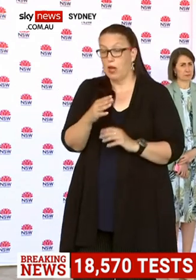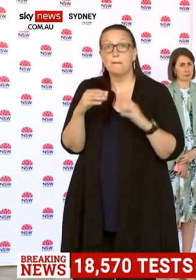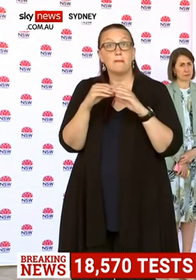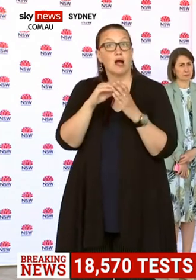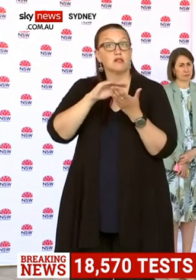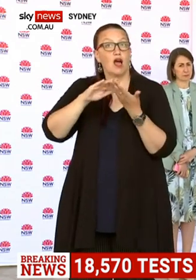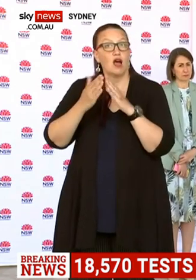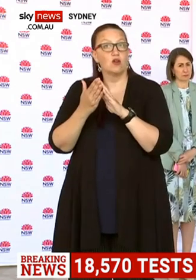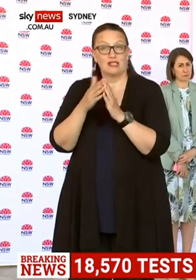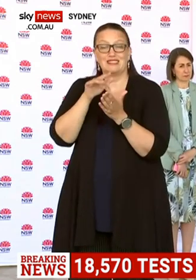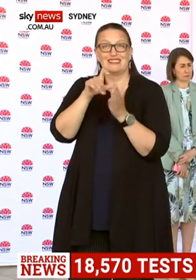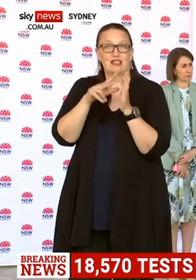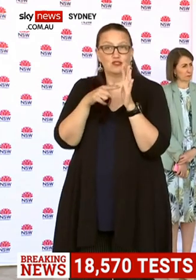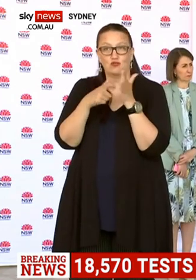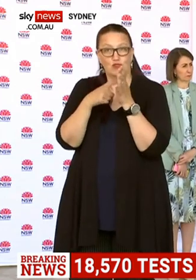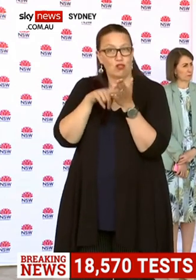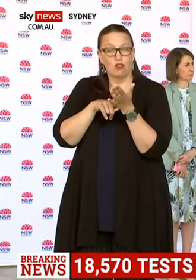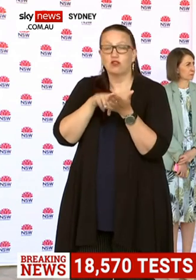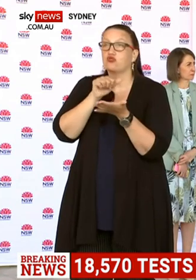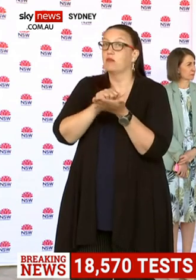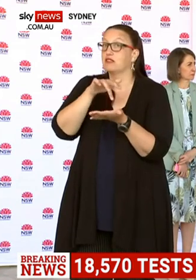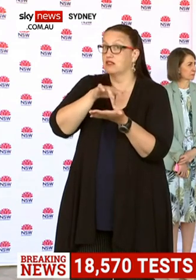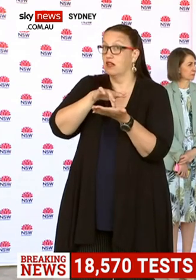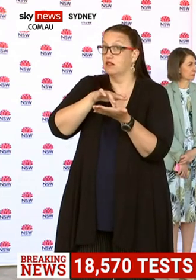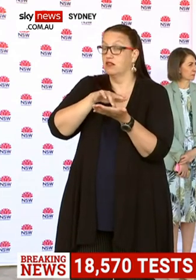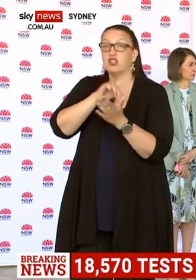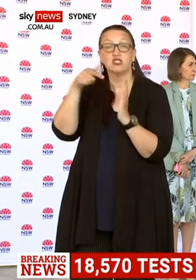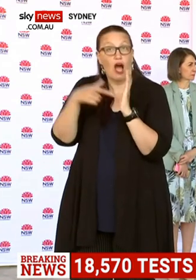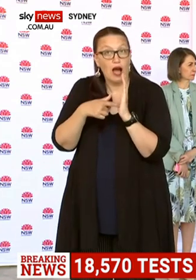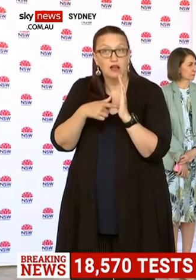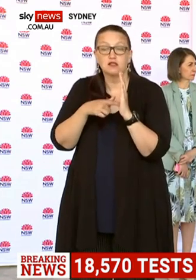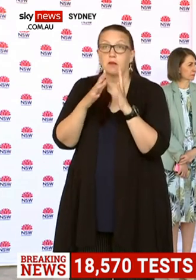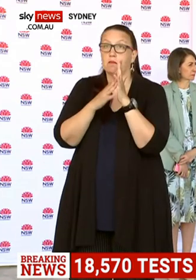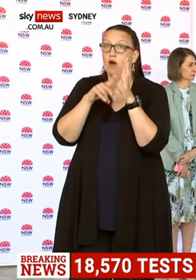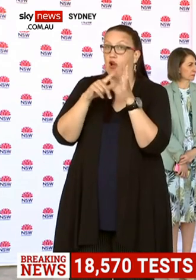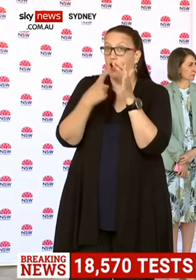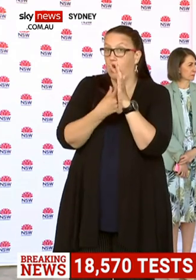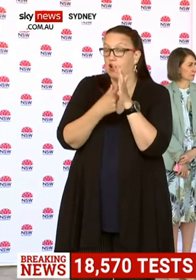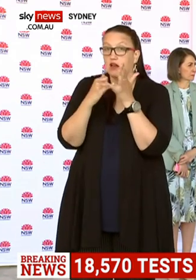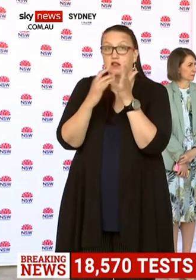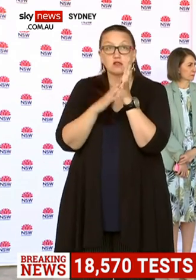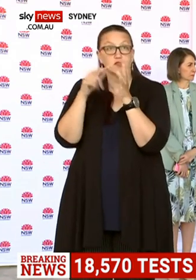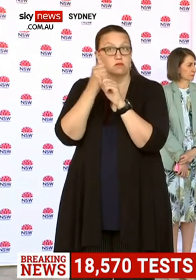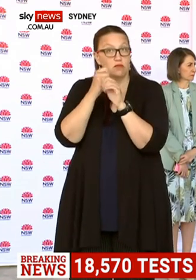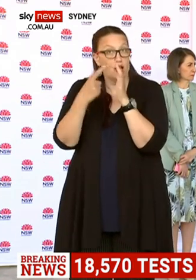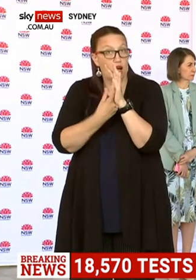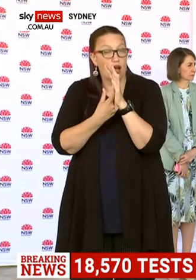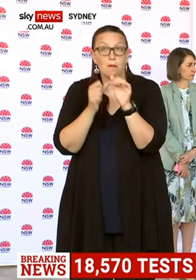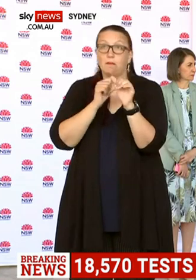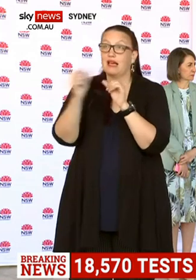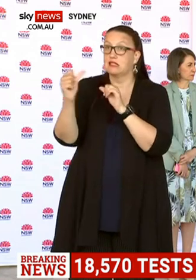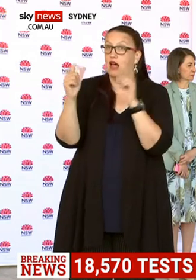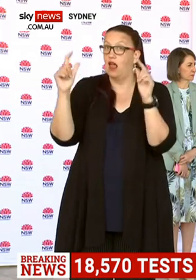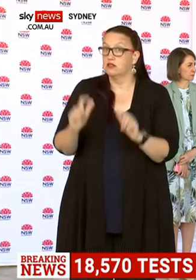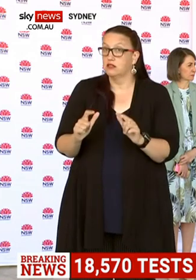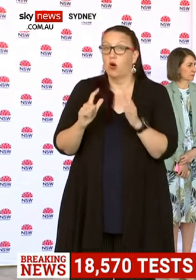Central Shopping Centre, in particular the following stores: Target, Myer, Smiggle, Big W, Best and Lest, Oporto in the